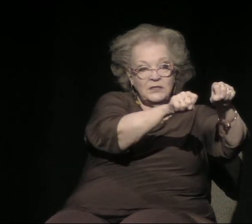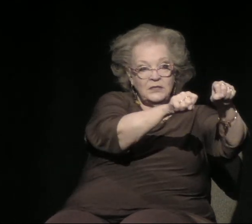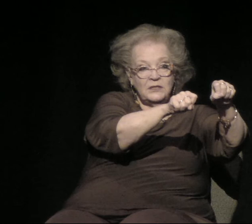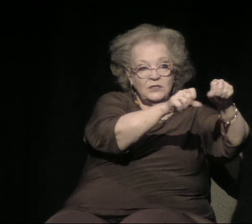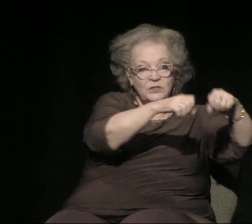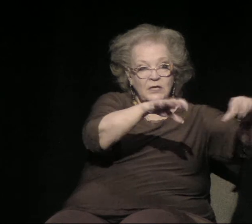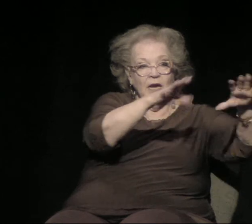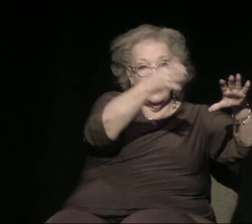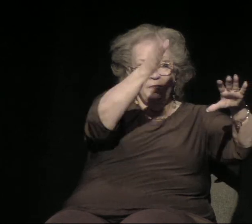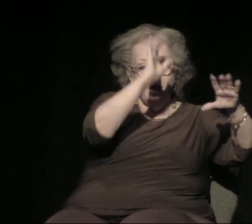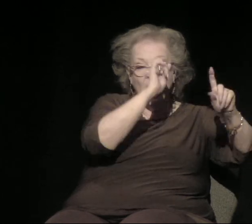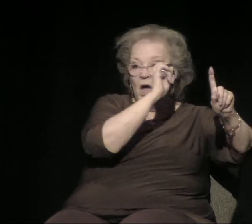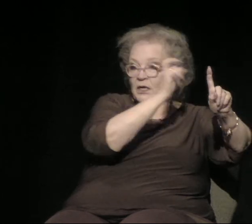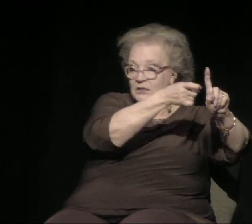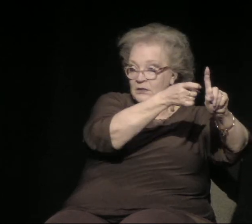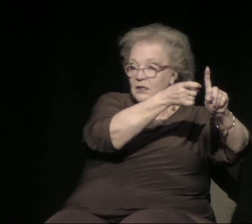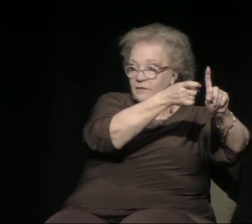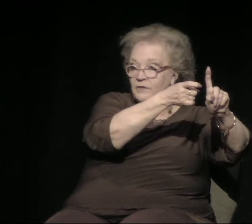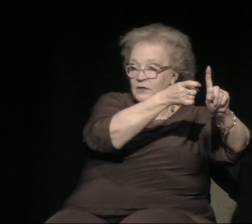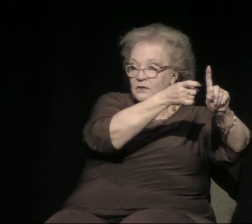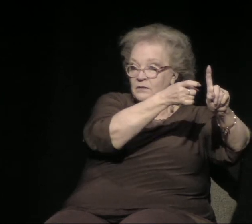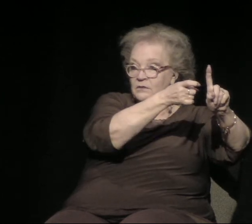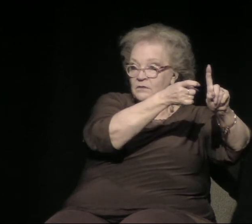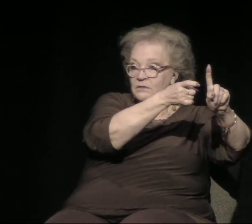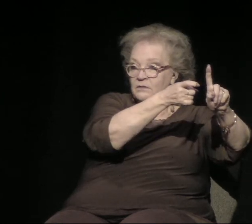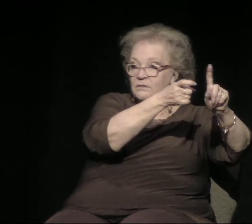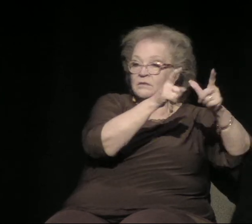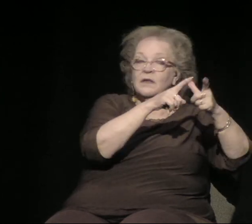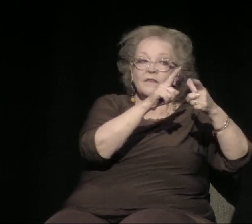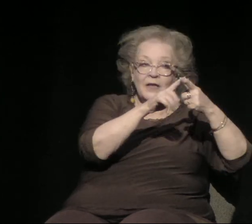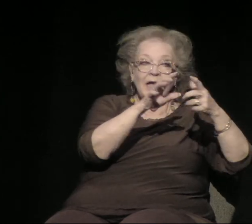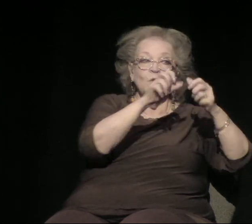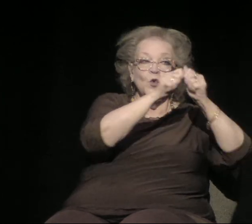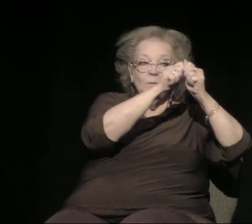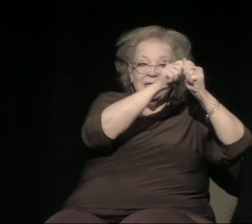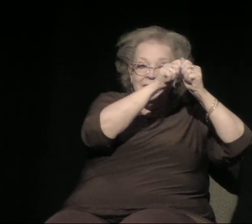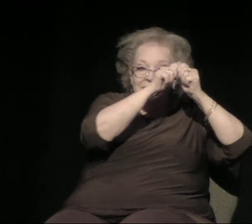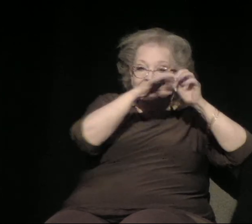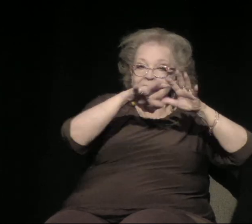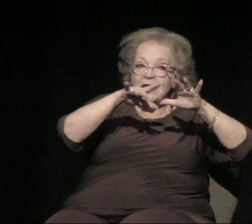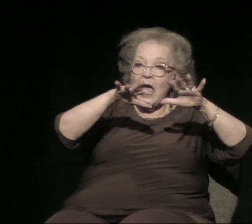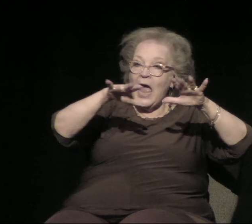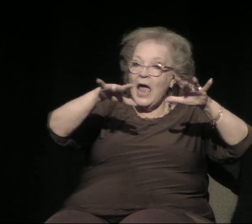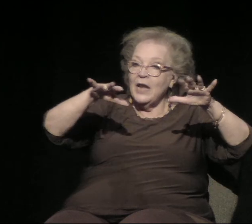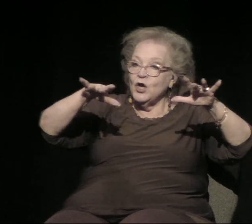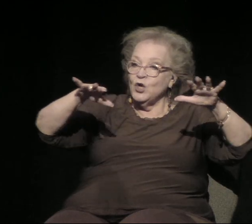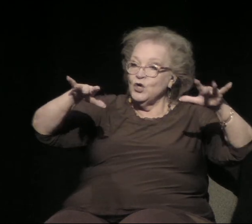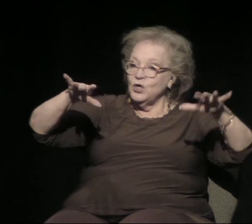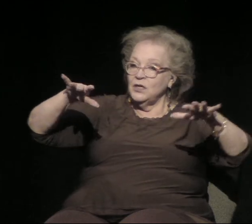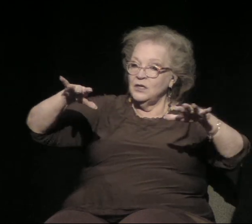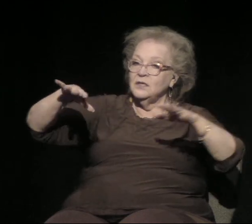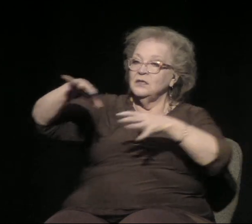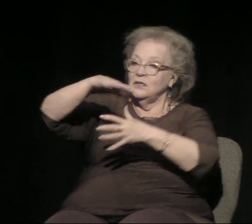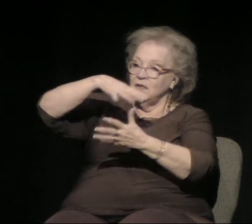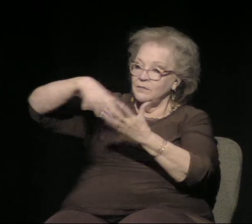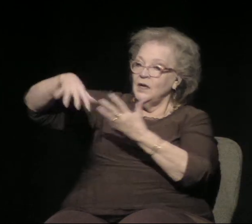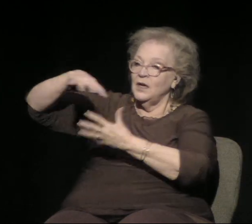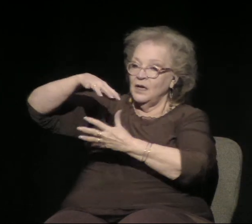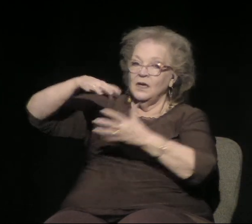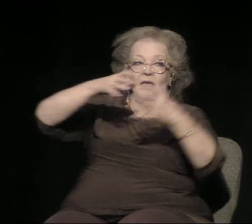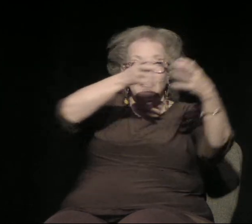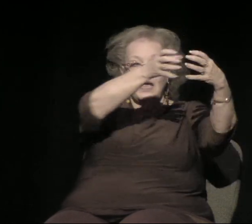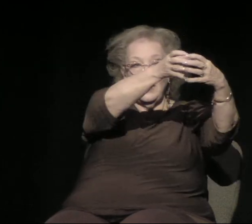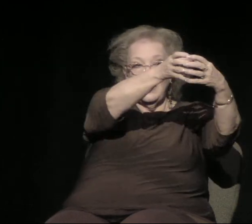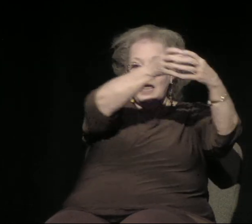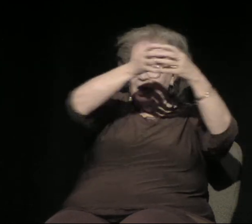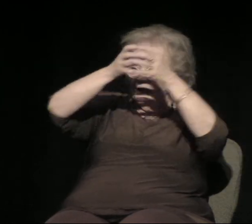the Lord your God has given you." He goes on to say that then you will be scattered among the nations. You will actually go into exile.